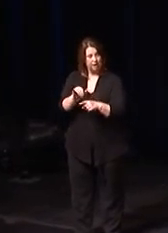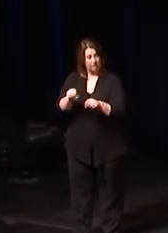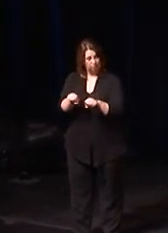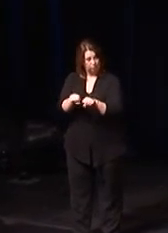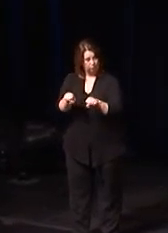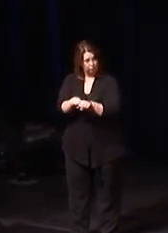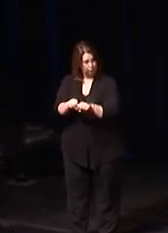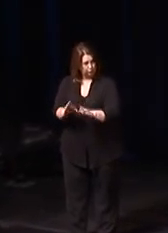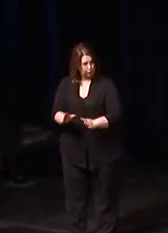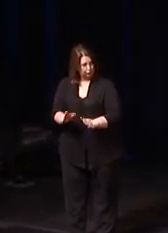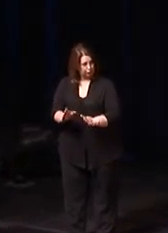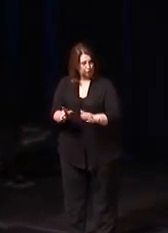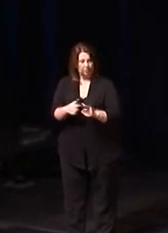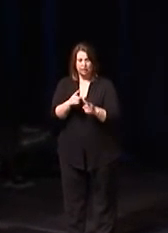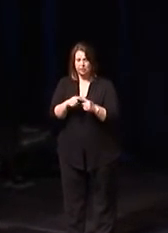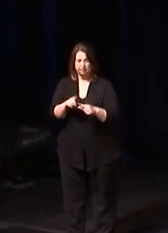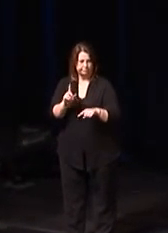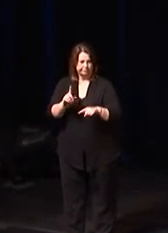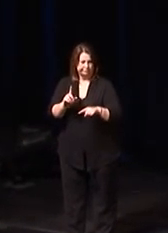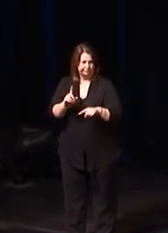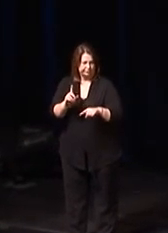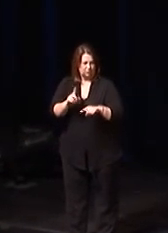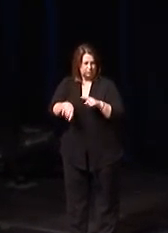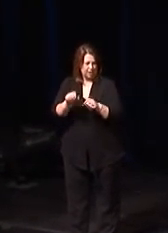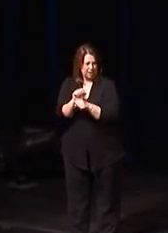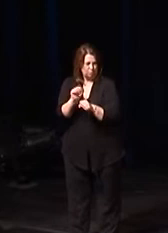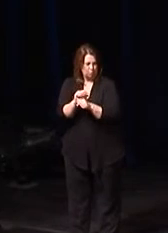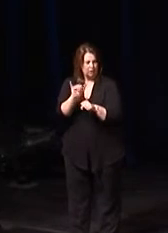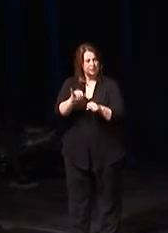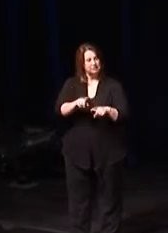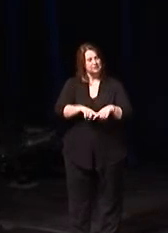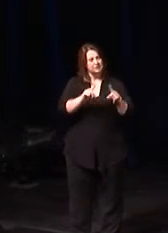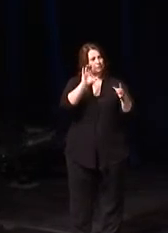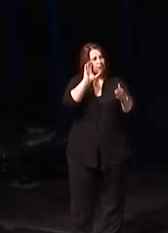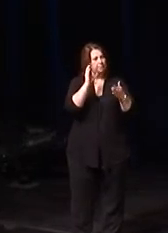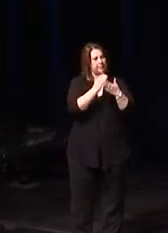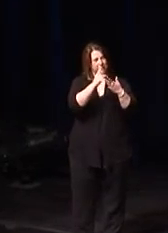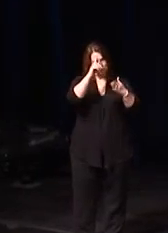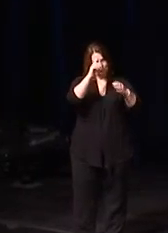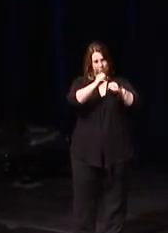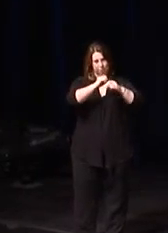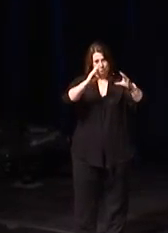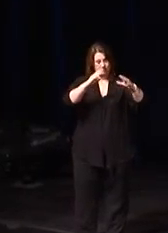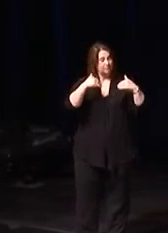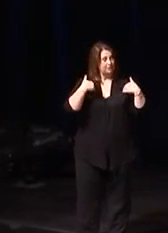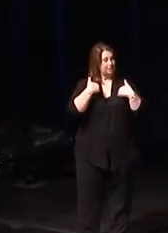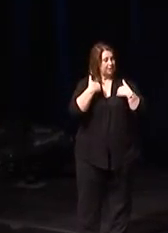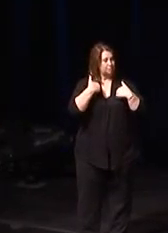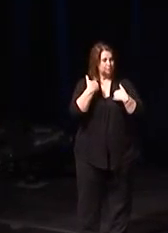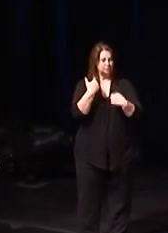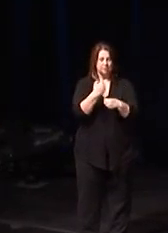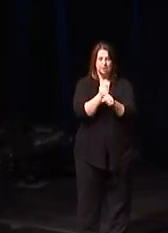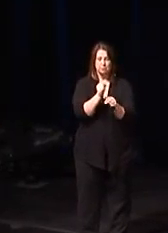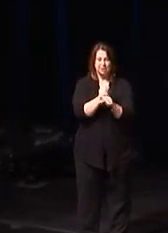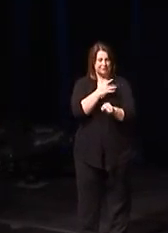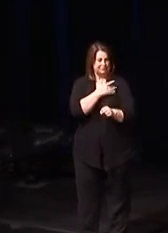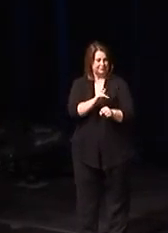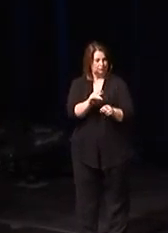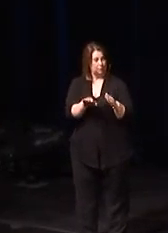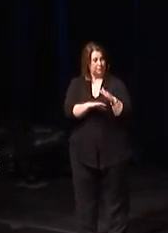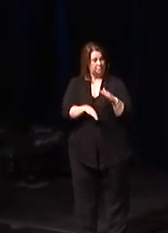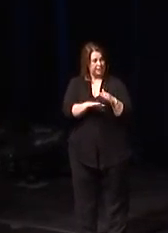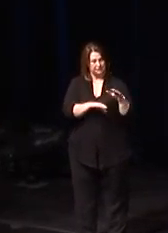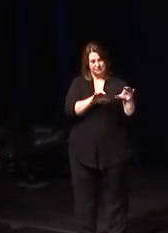horrible for anything you do on the ground. You see, it's a different picture. You know, animals actually make sensory-based